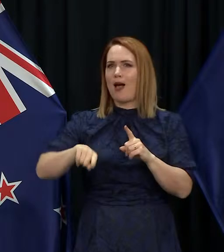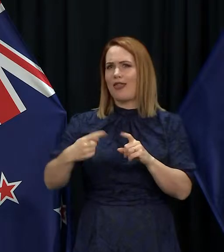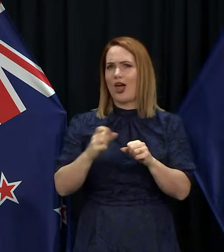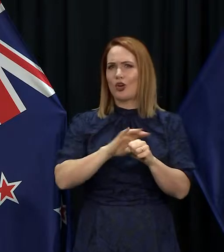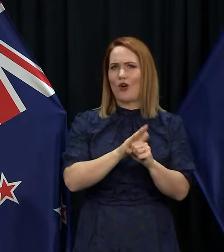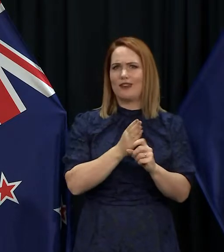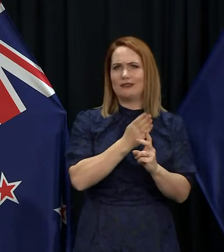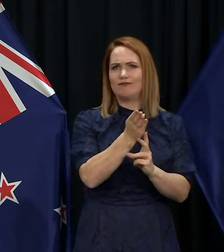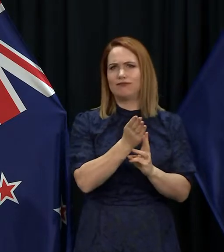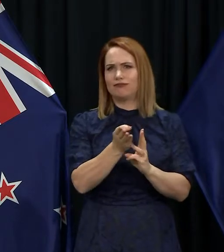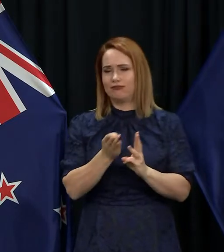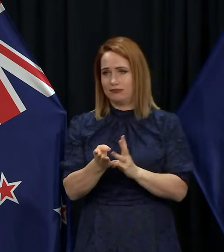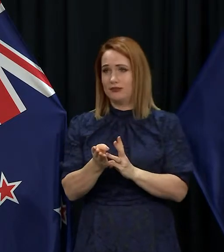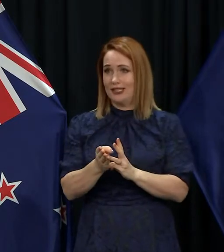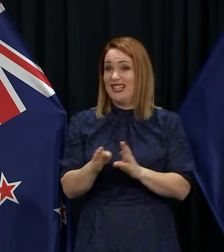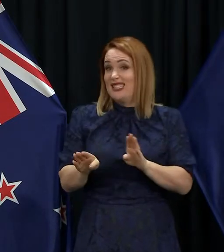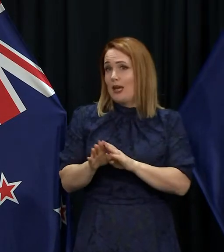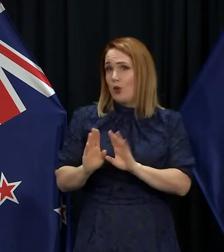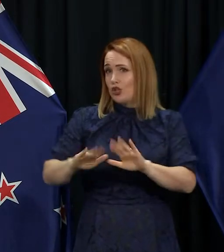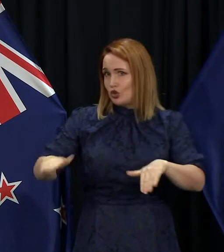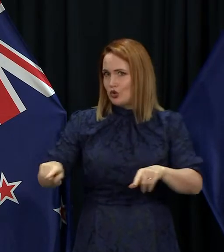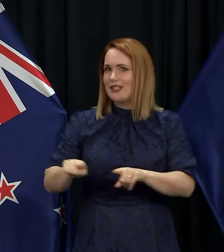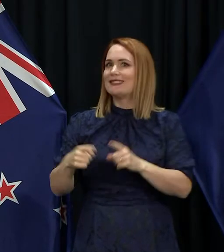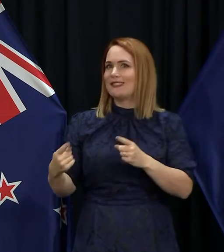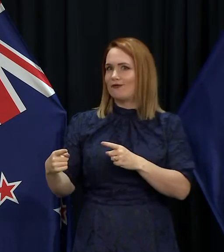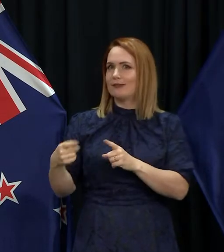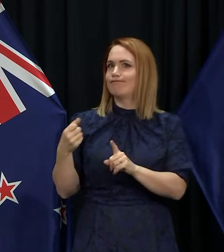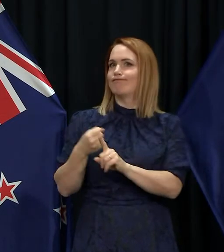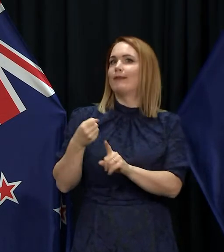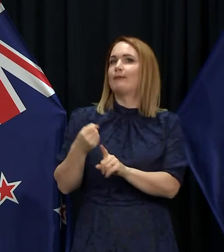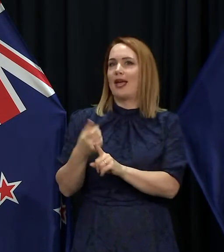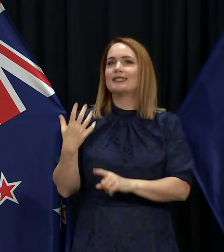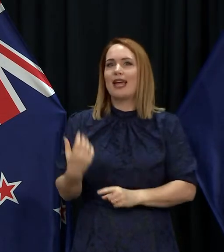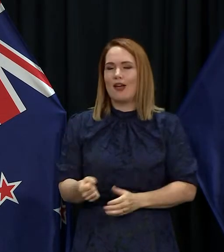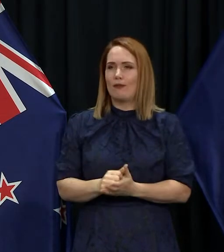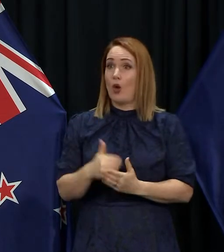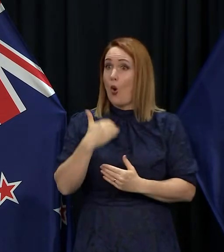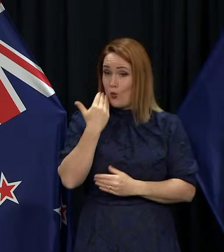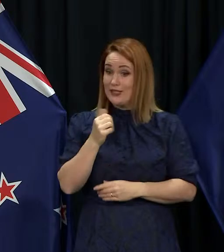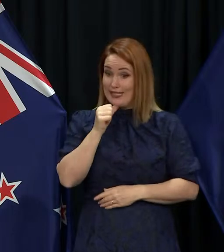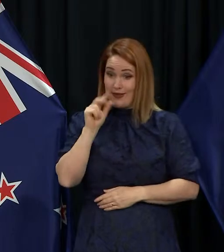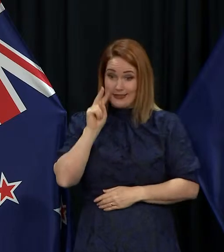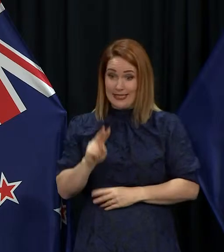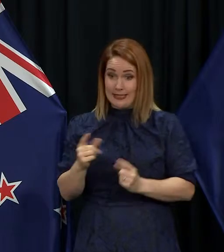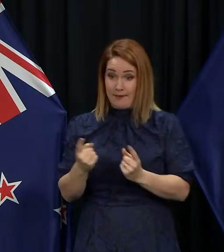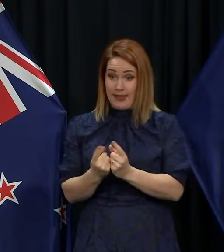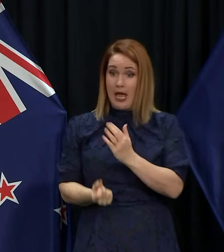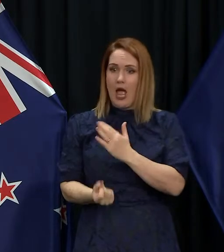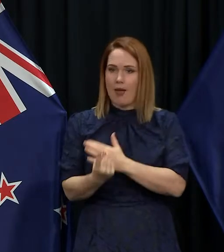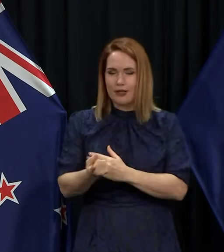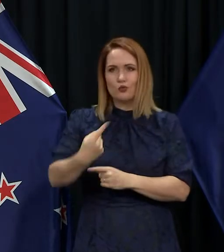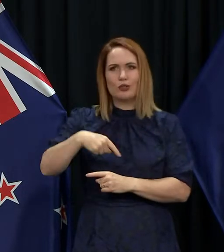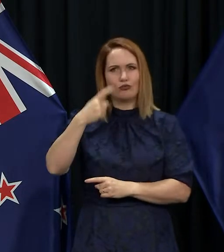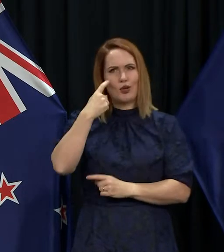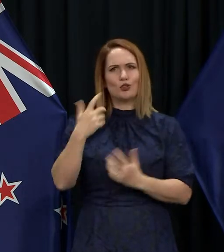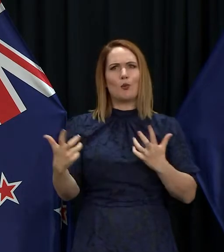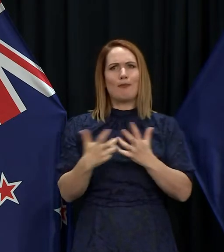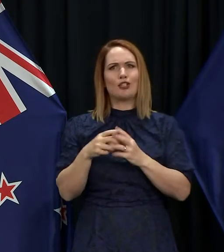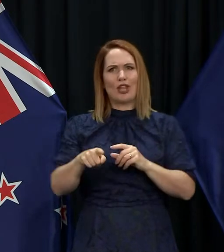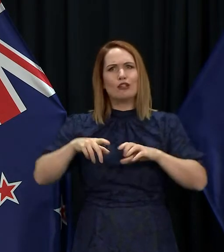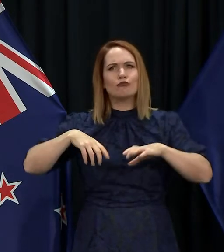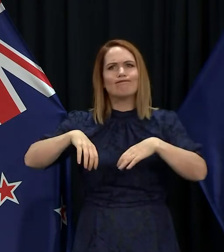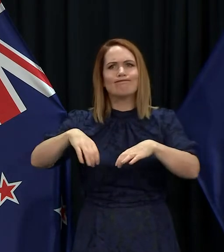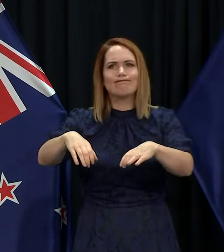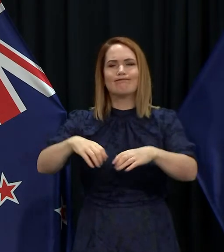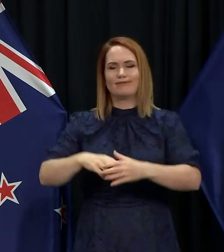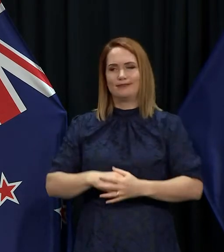that's included with children, but we've always tried to be responsive to the evidence we've seen emerge as we go. So can you give an update on the narrative?